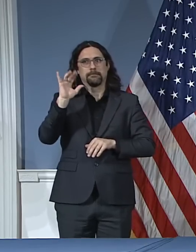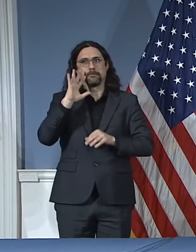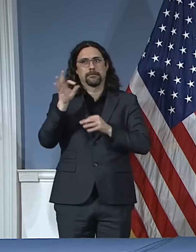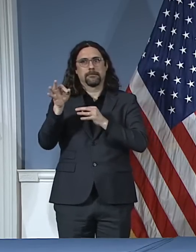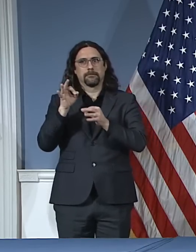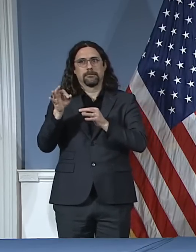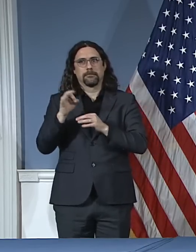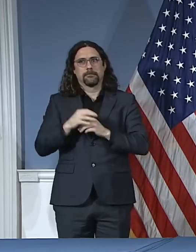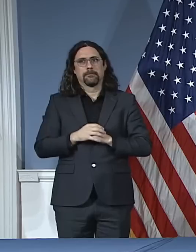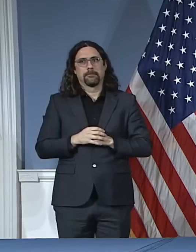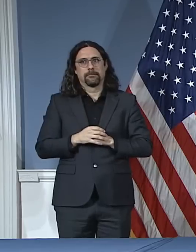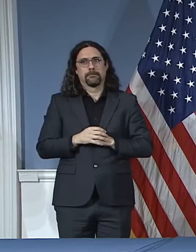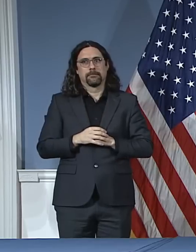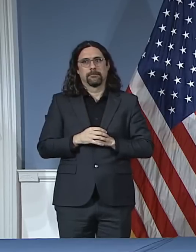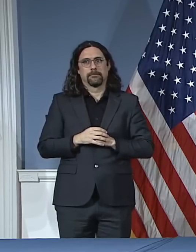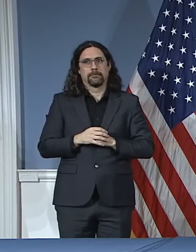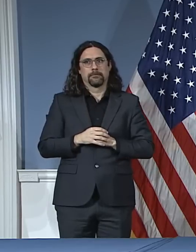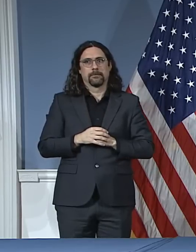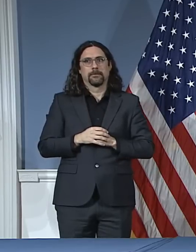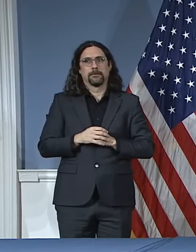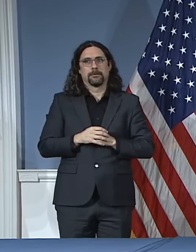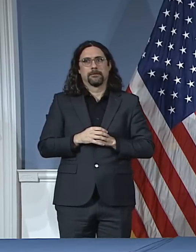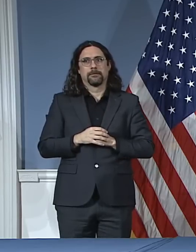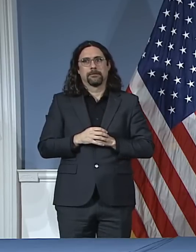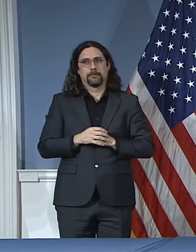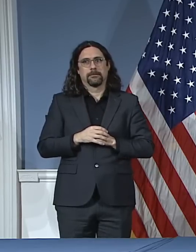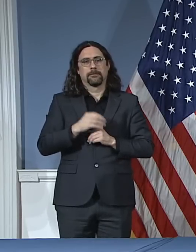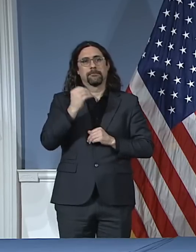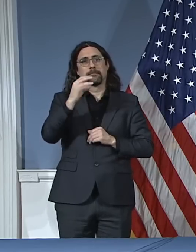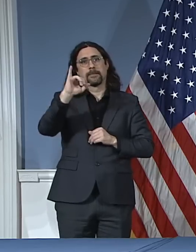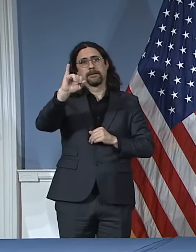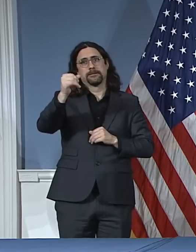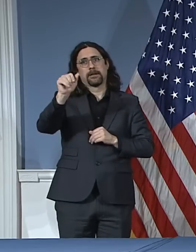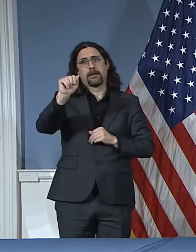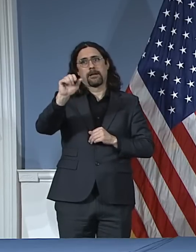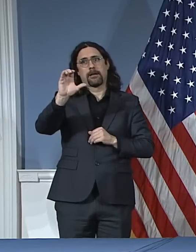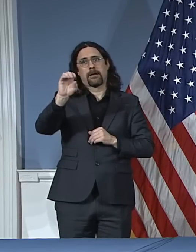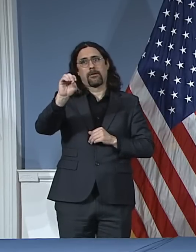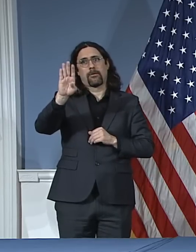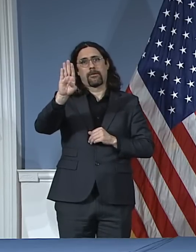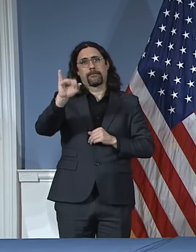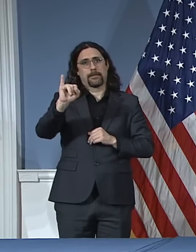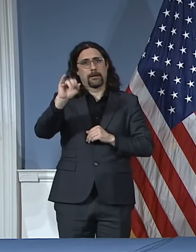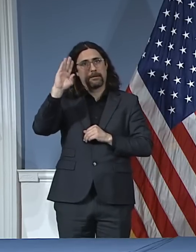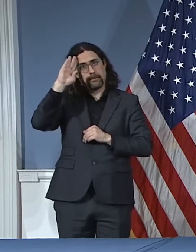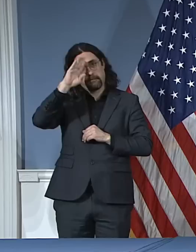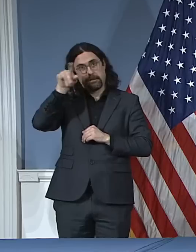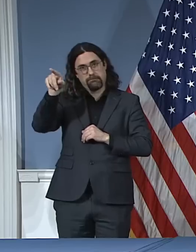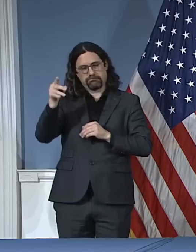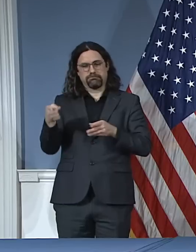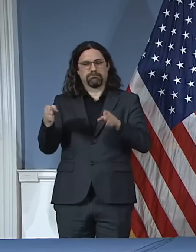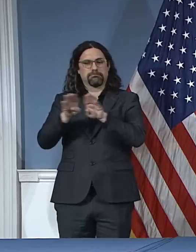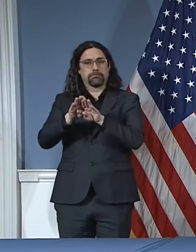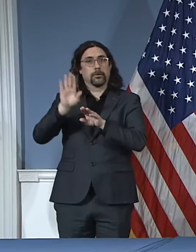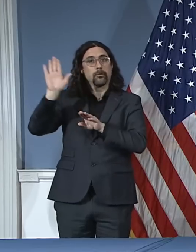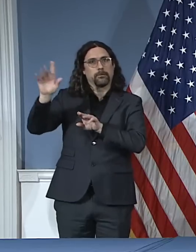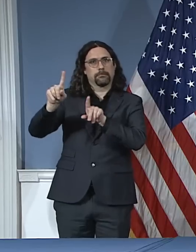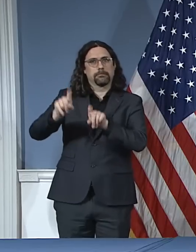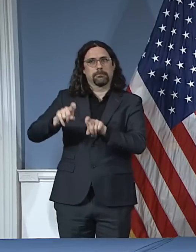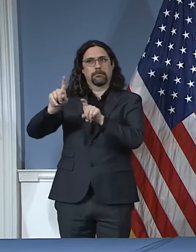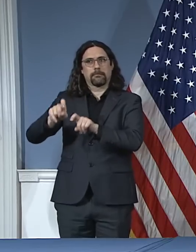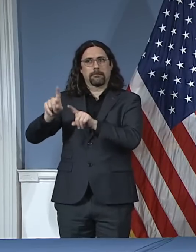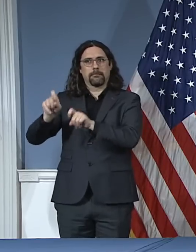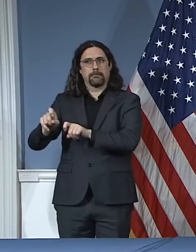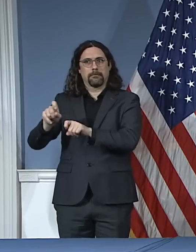Q&A. Everything is being done specifically related to prioritization. That means ensuring that we get to those individual